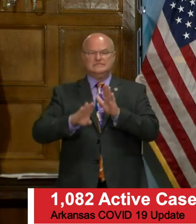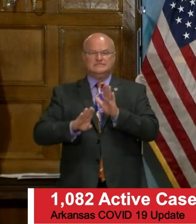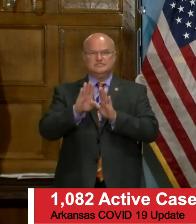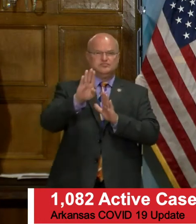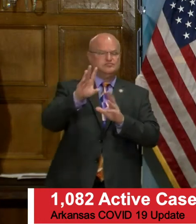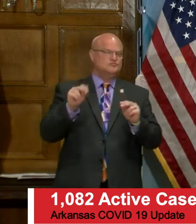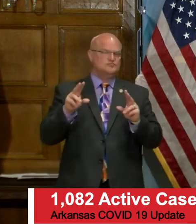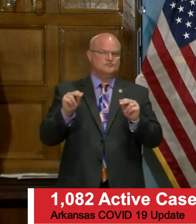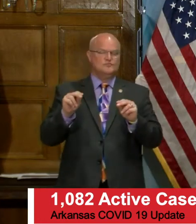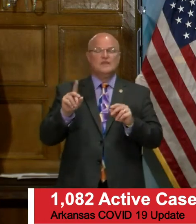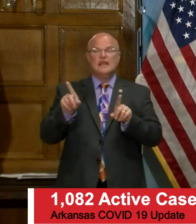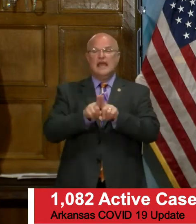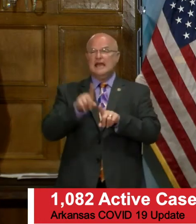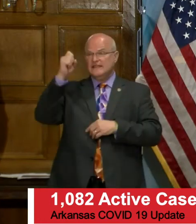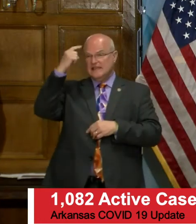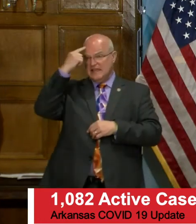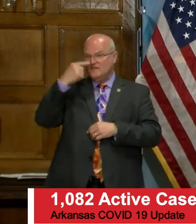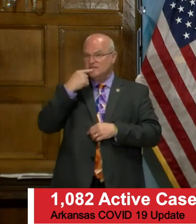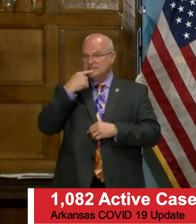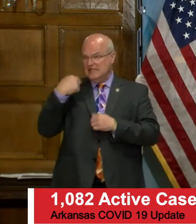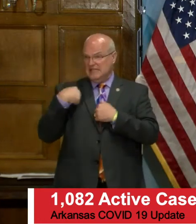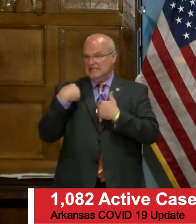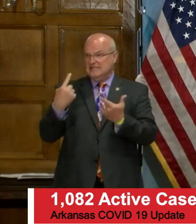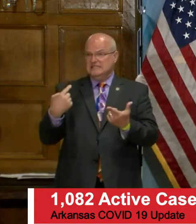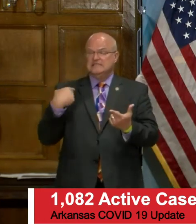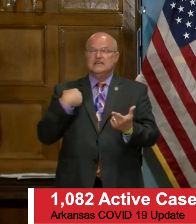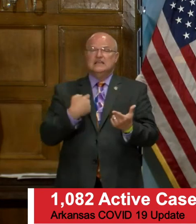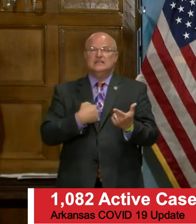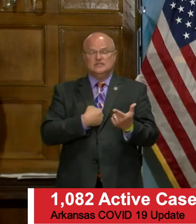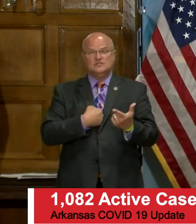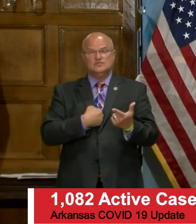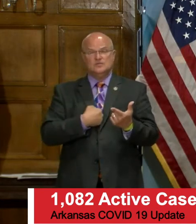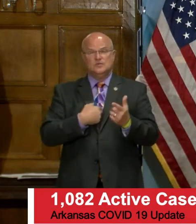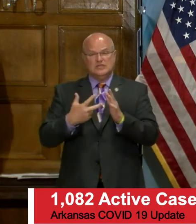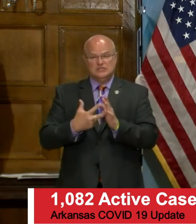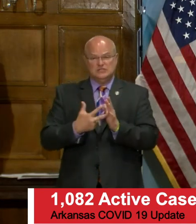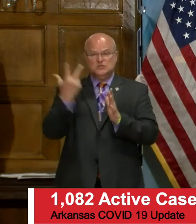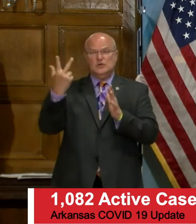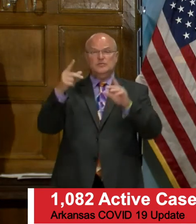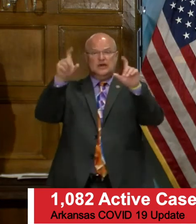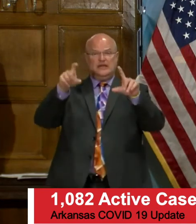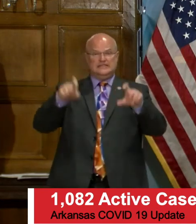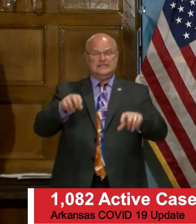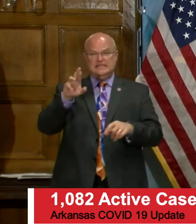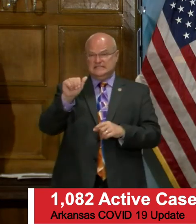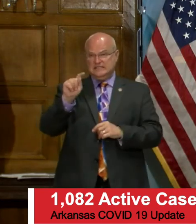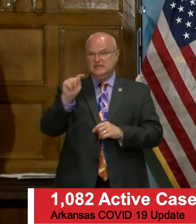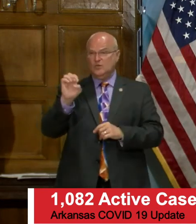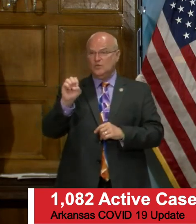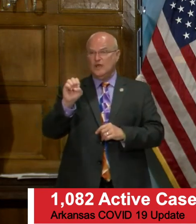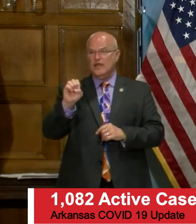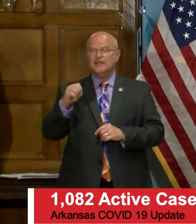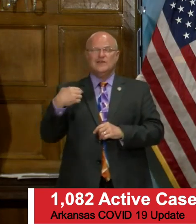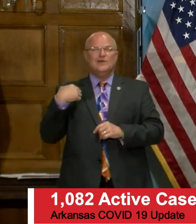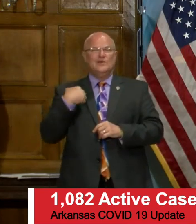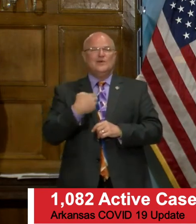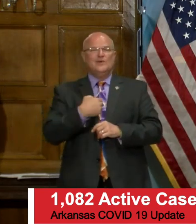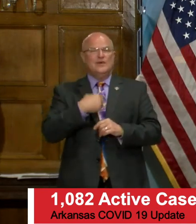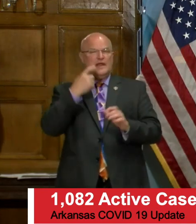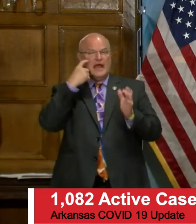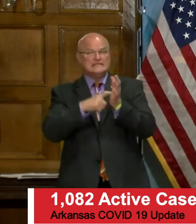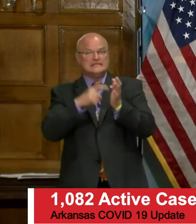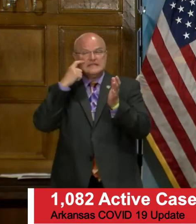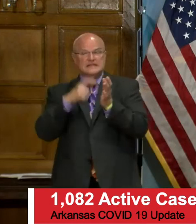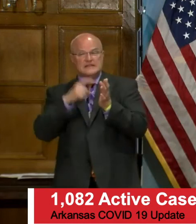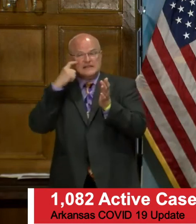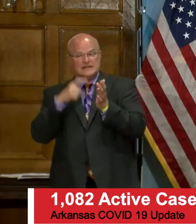point. As the governor mentioned, since we've pretty much tripled our testing rate, we are